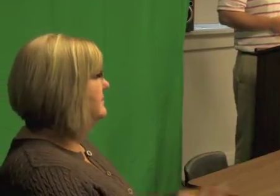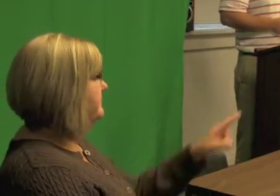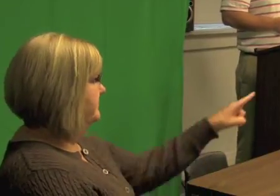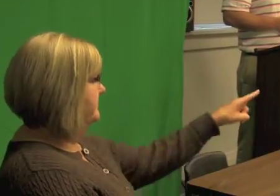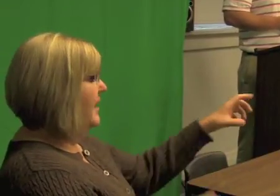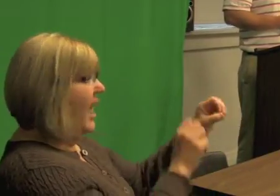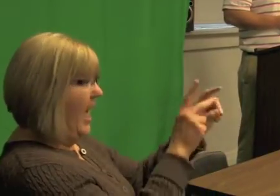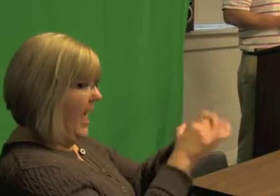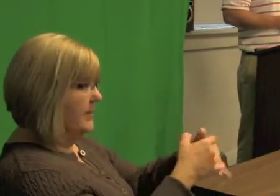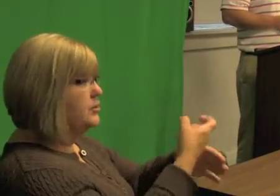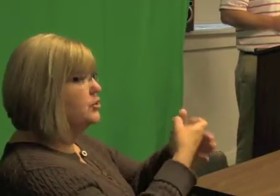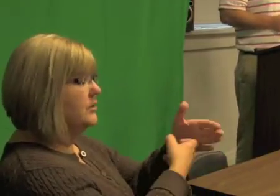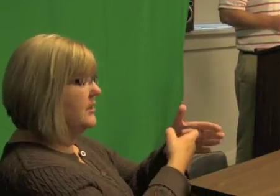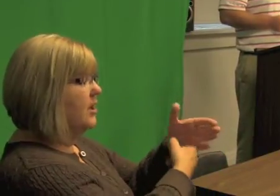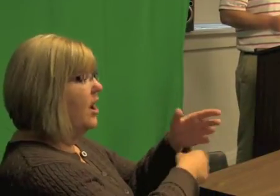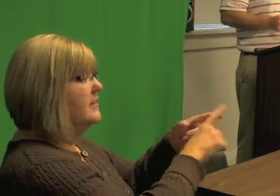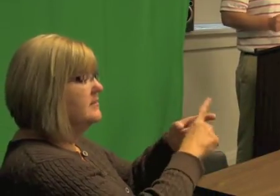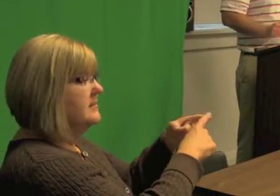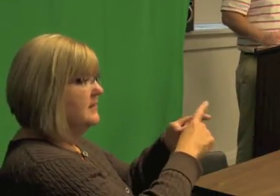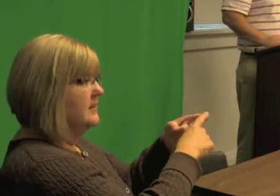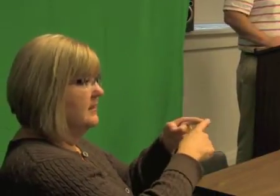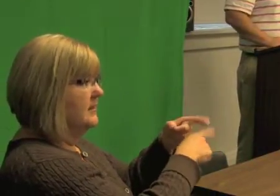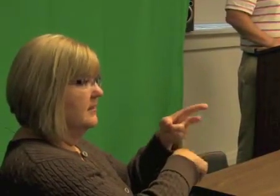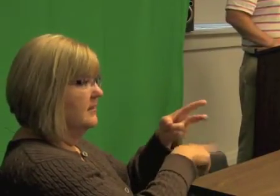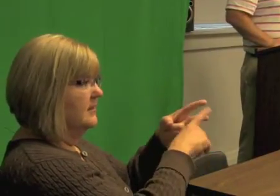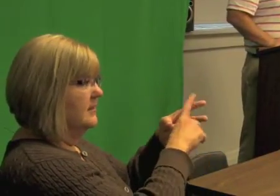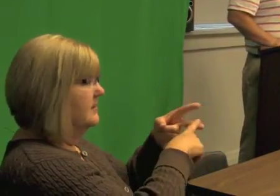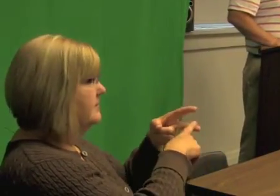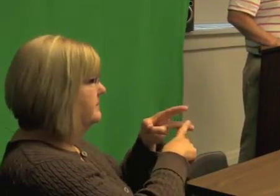Opportunity cost, 1.